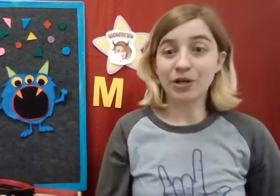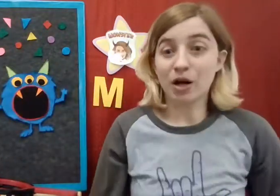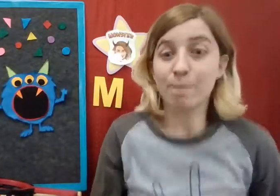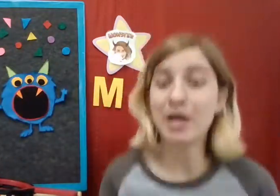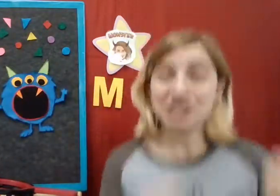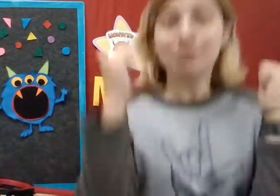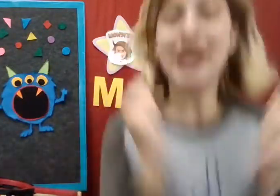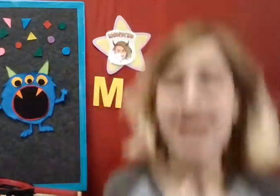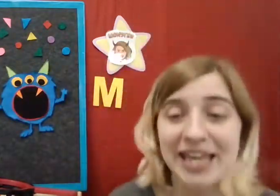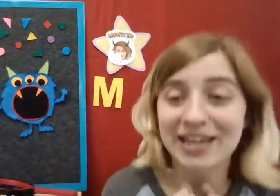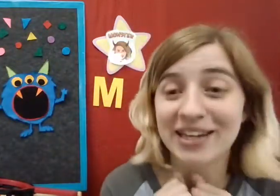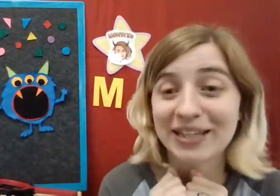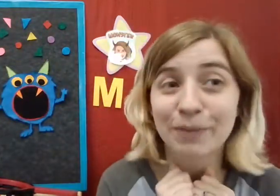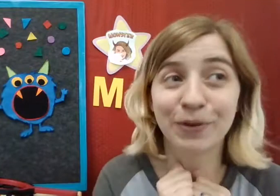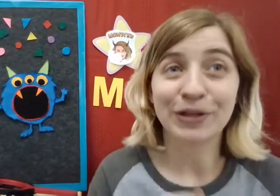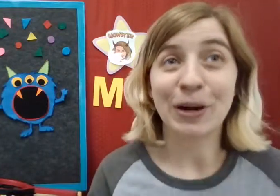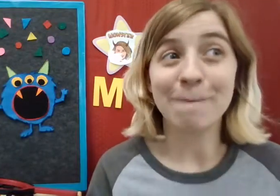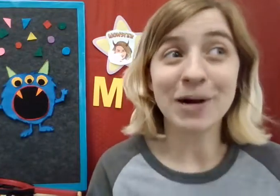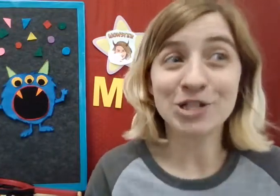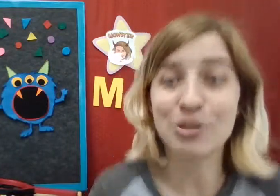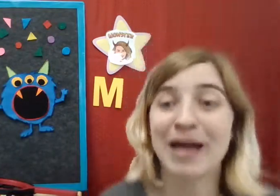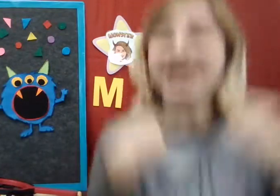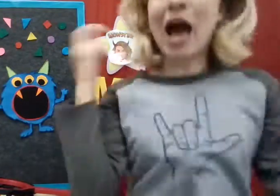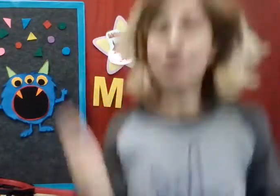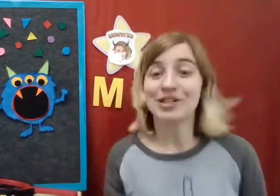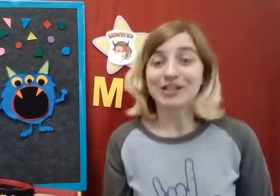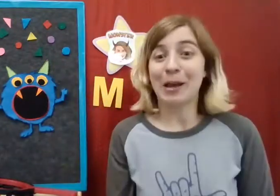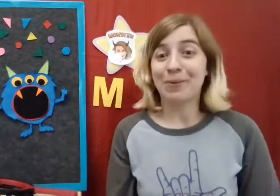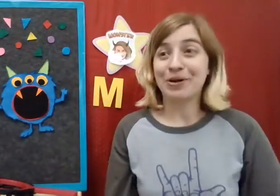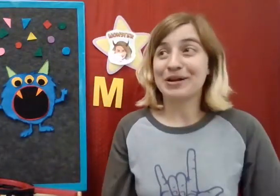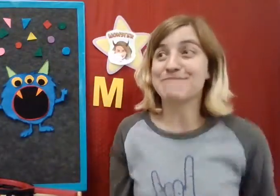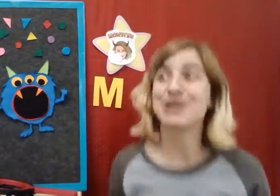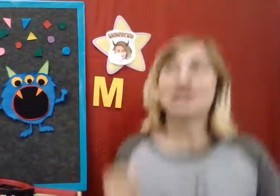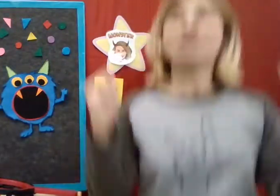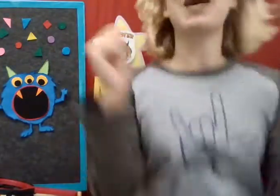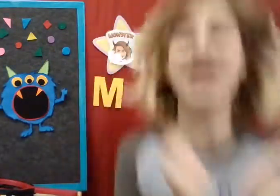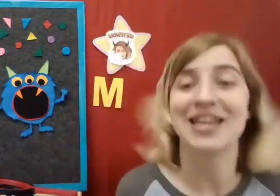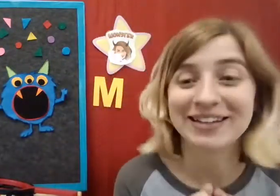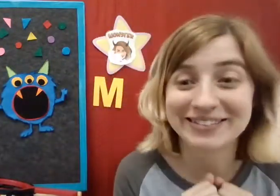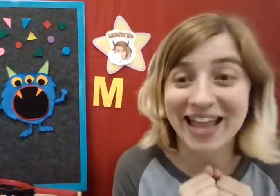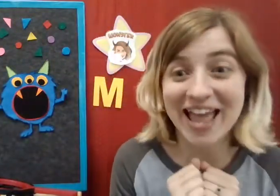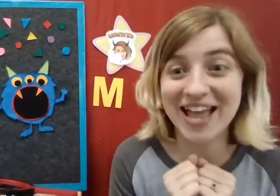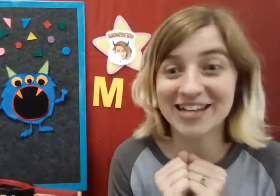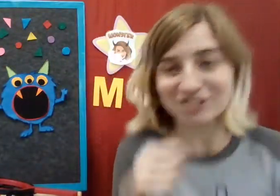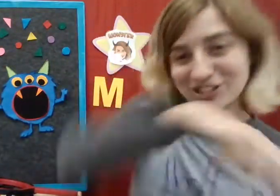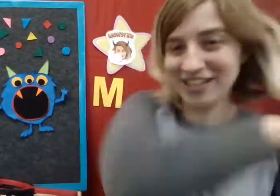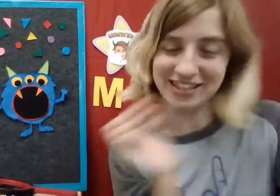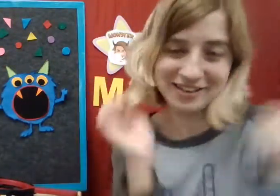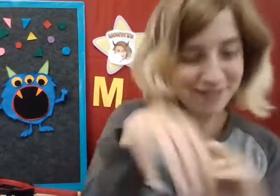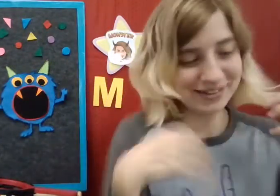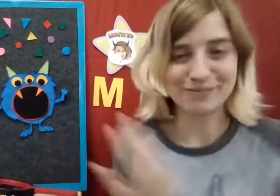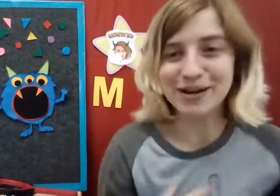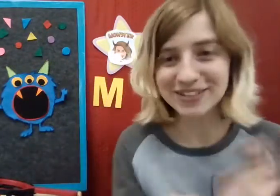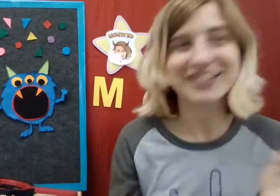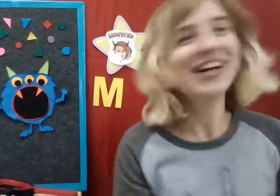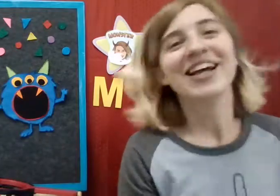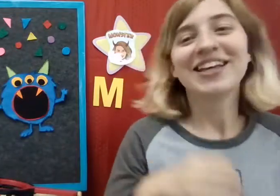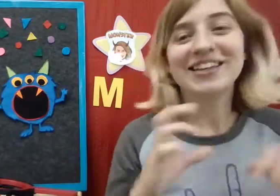your monster body in, you put your monster body out, you put your monster body in, and you shake it all about. You do